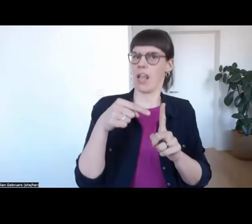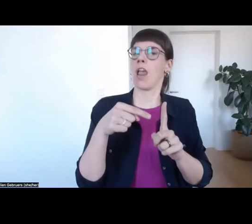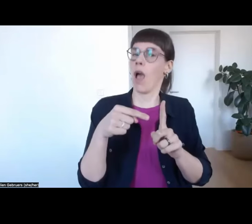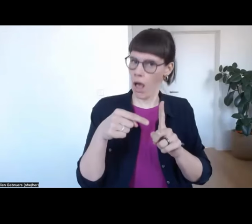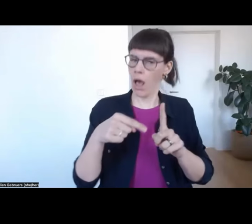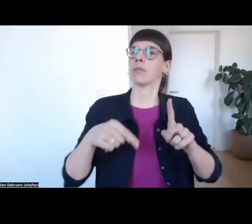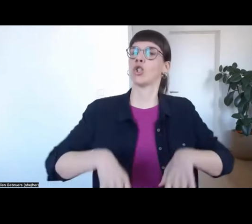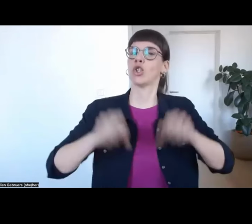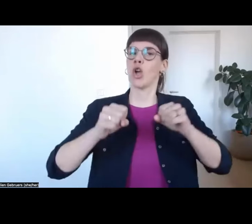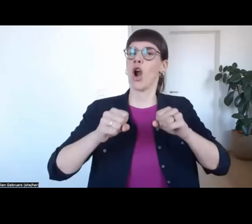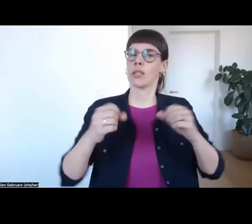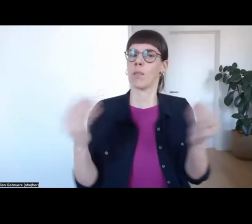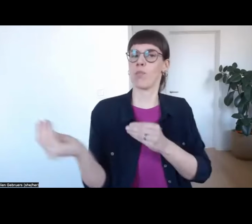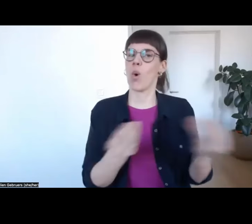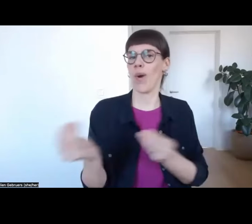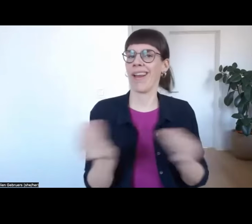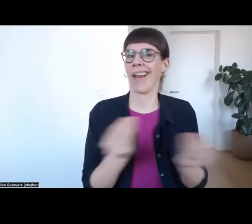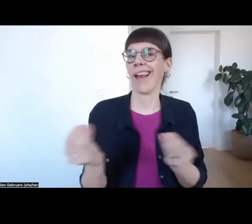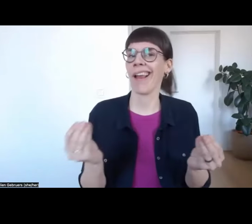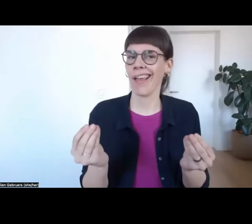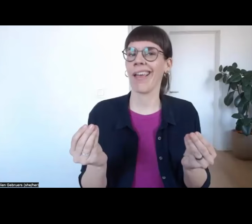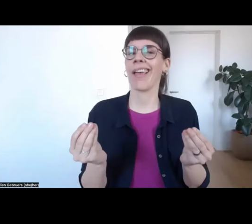the first daughter